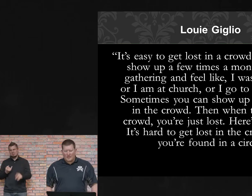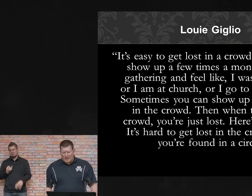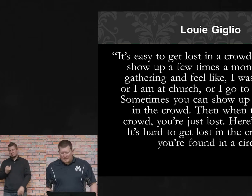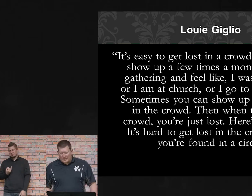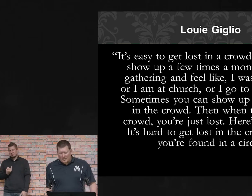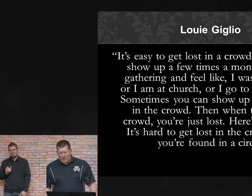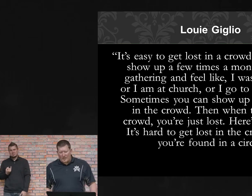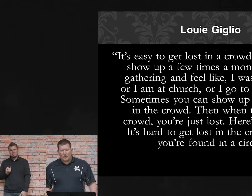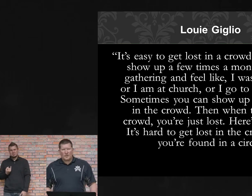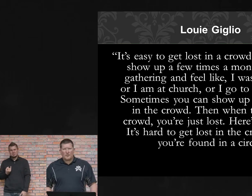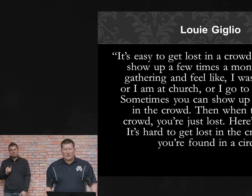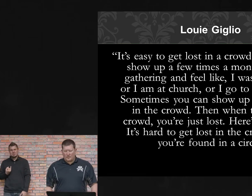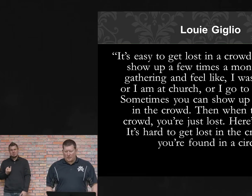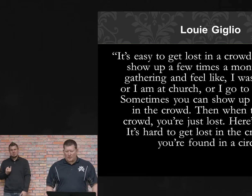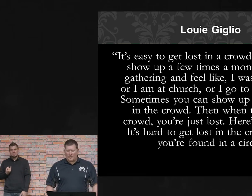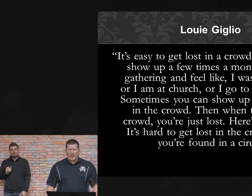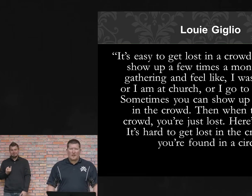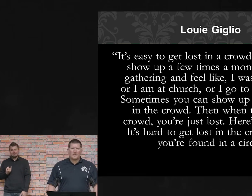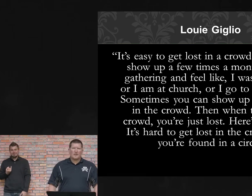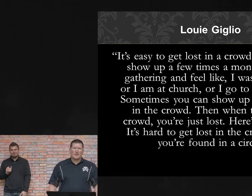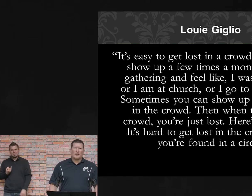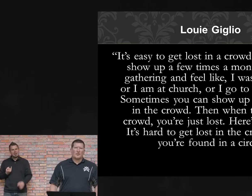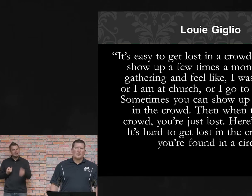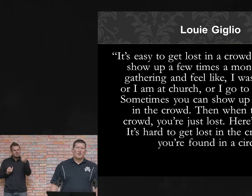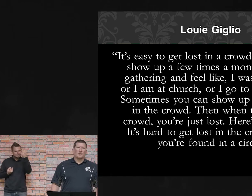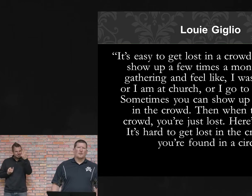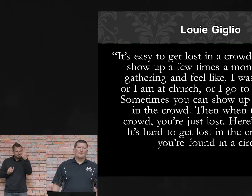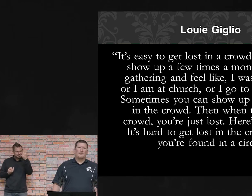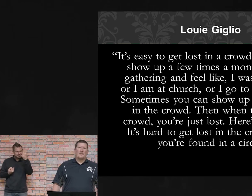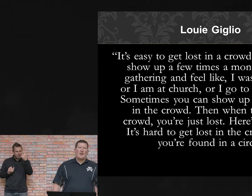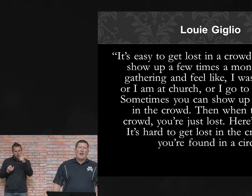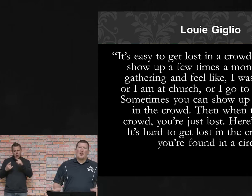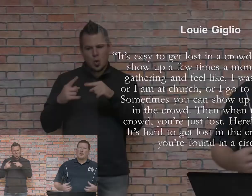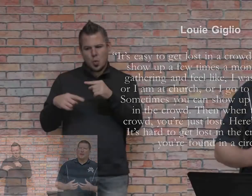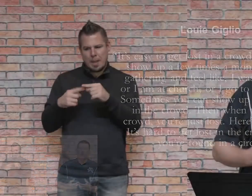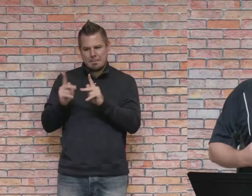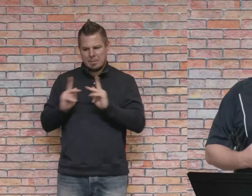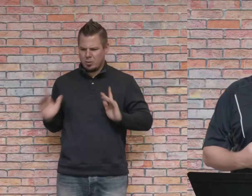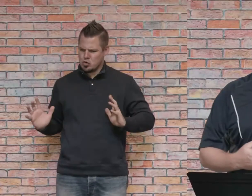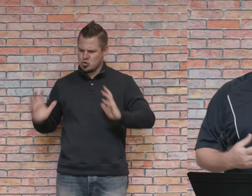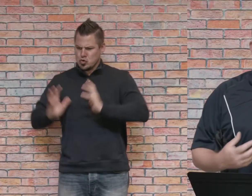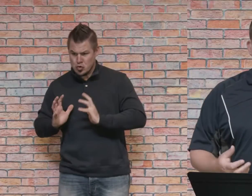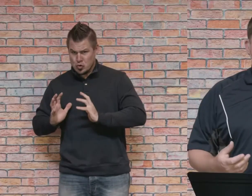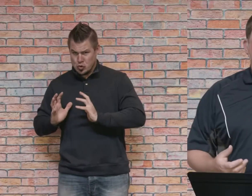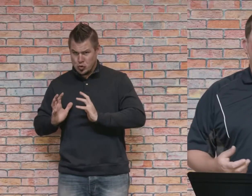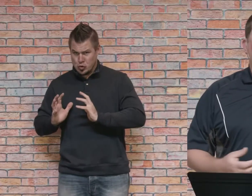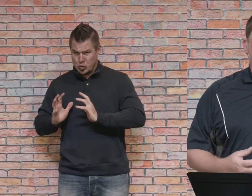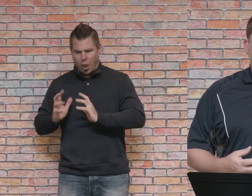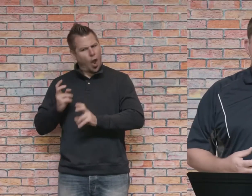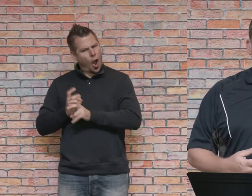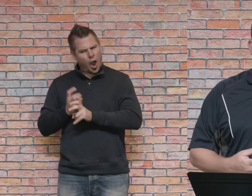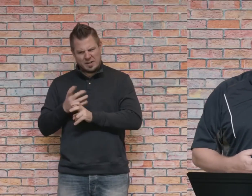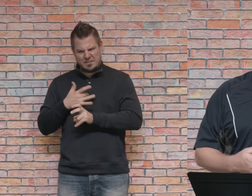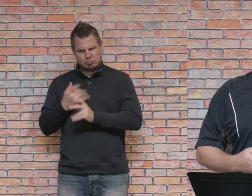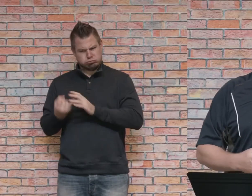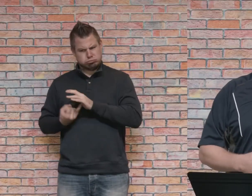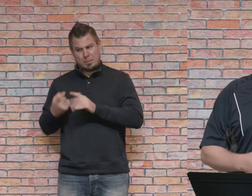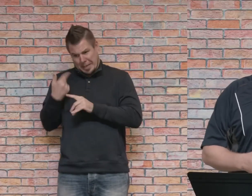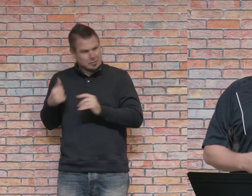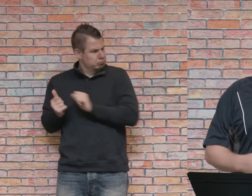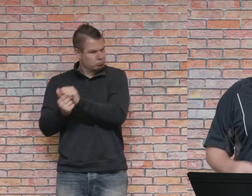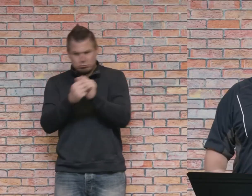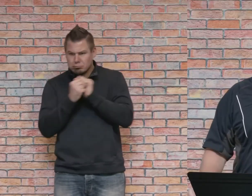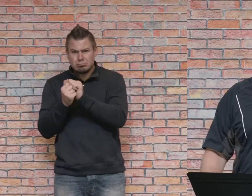to get lost in the crowd when you're found in a circle. And our connect groups are those circles, so we encourage you to be a